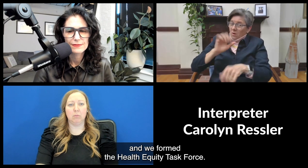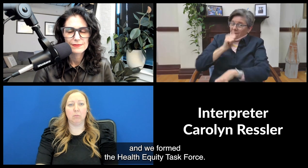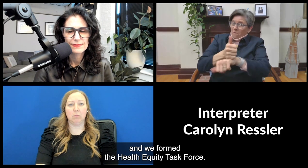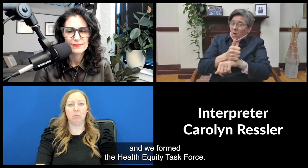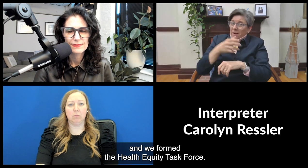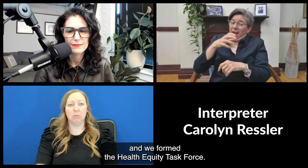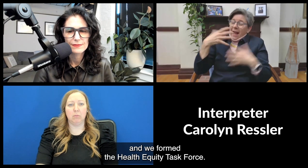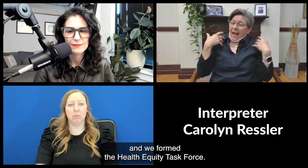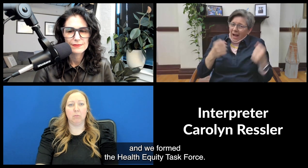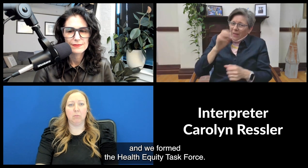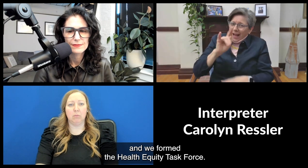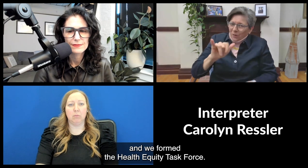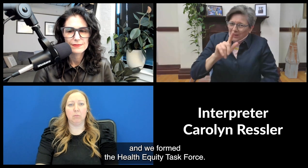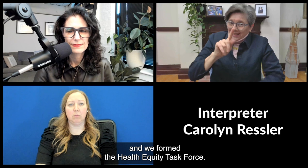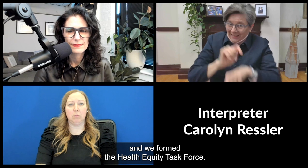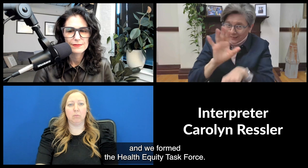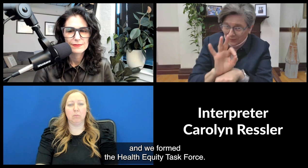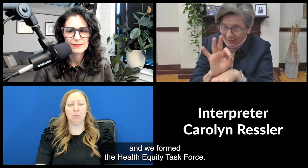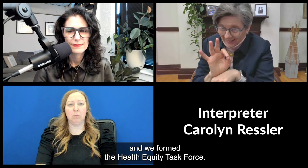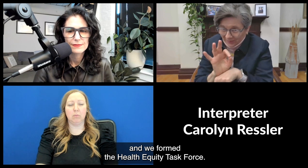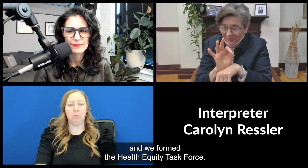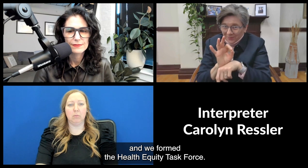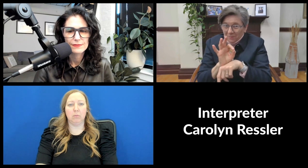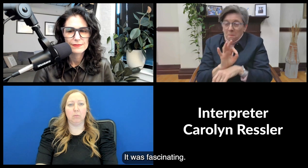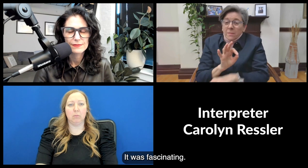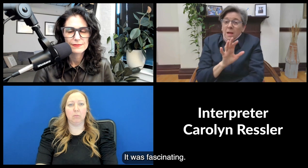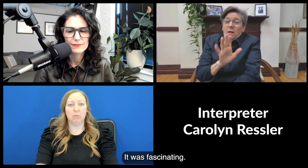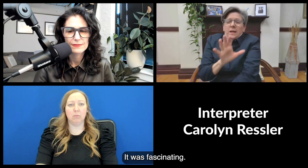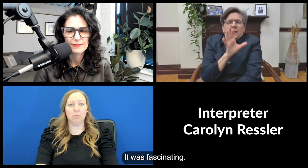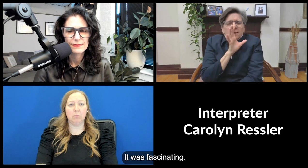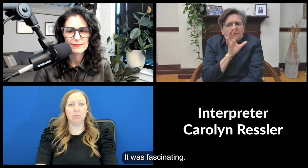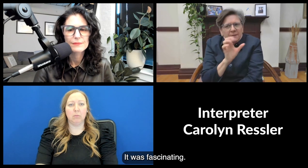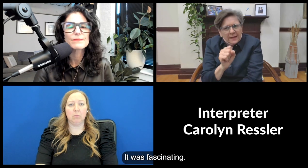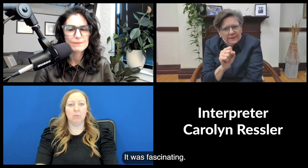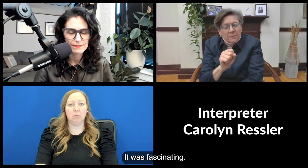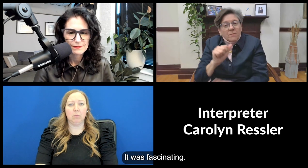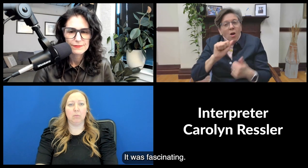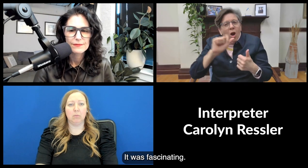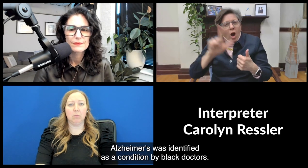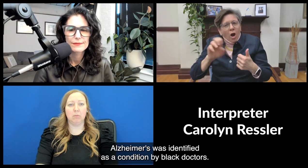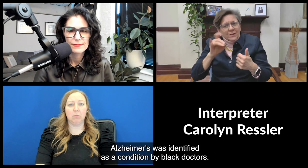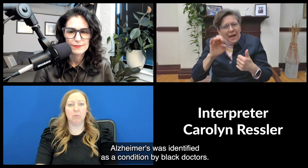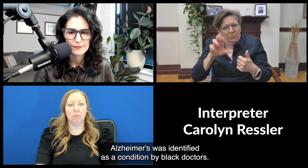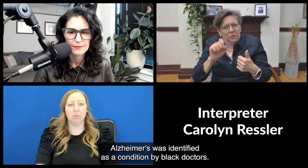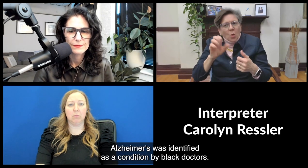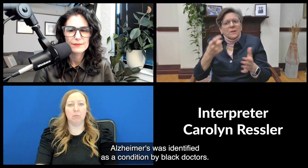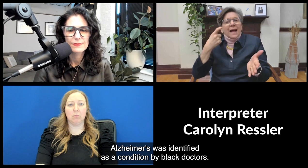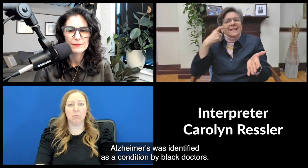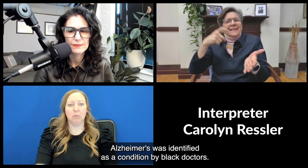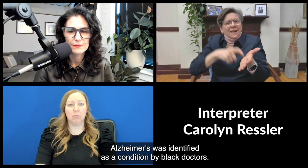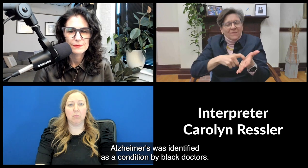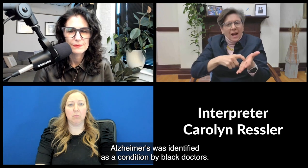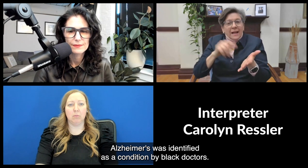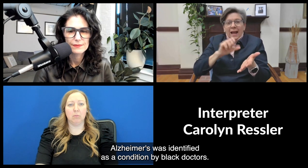a number of different communities and we formed the health equity task force. It was fascinating.